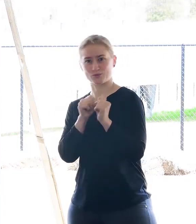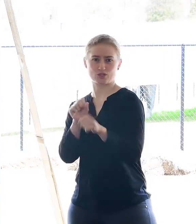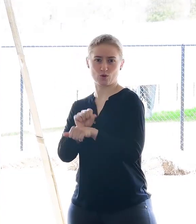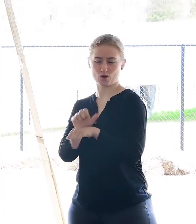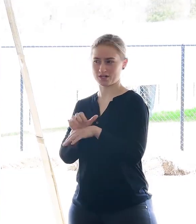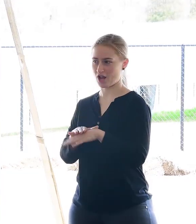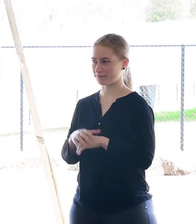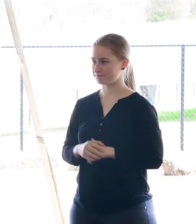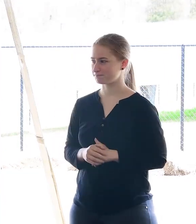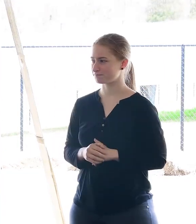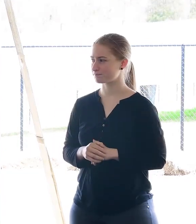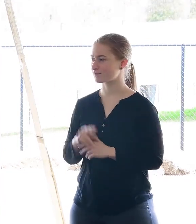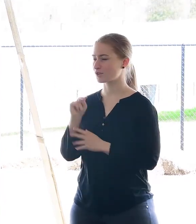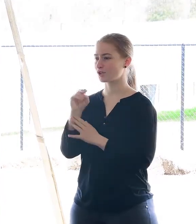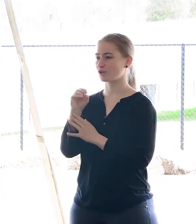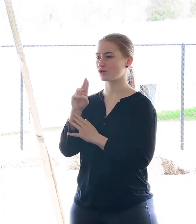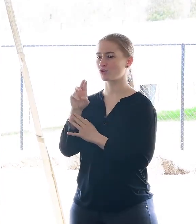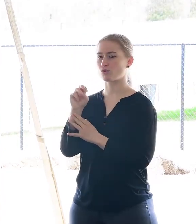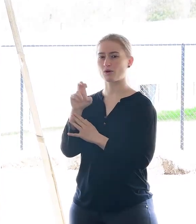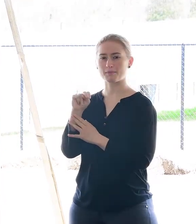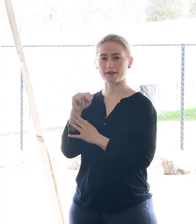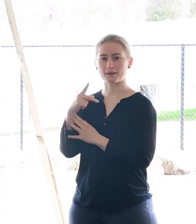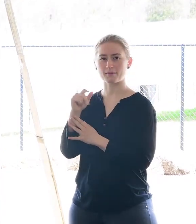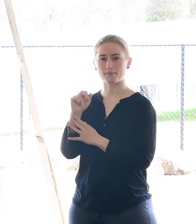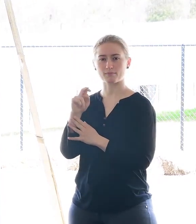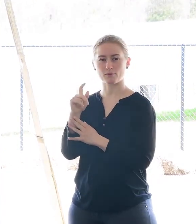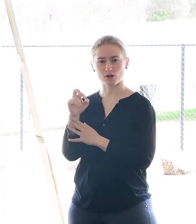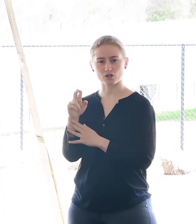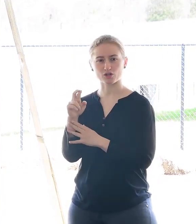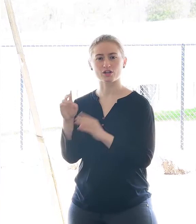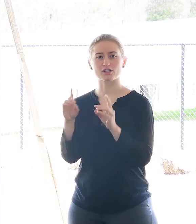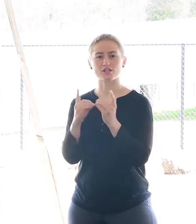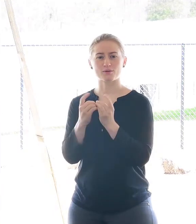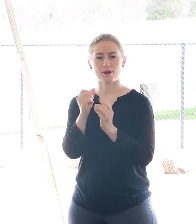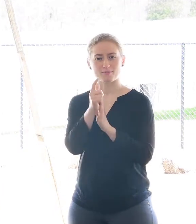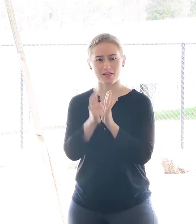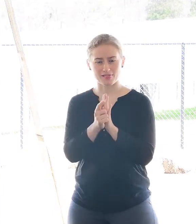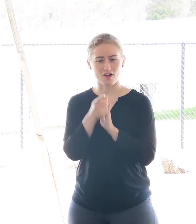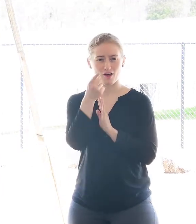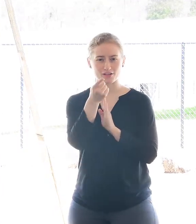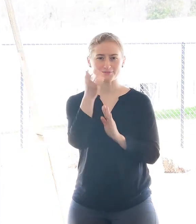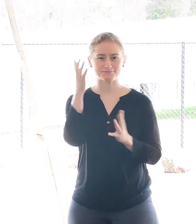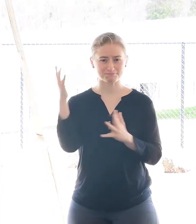on. Norman Parker, the Department of Law.